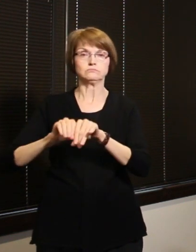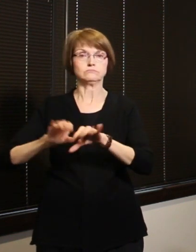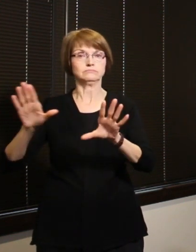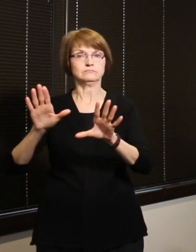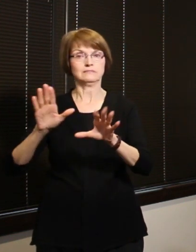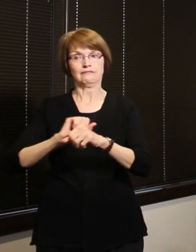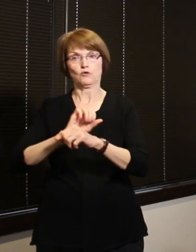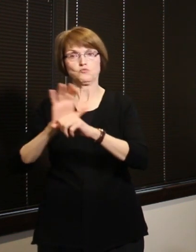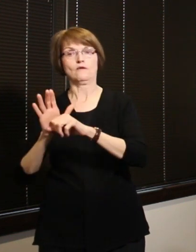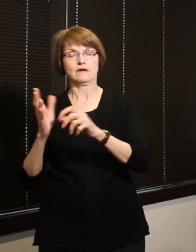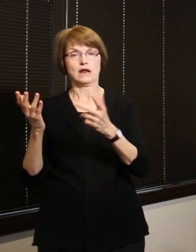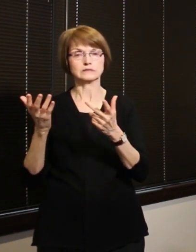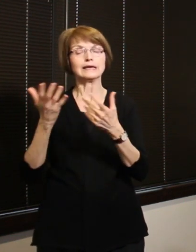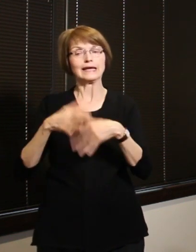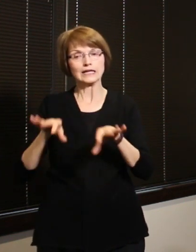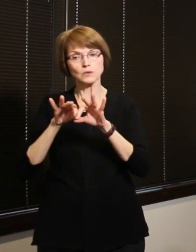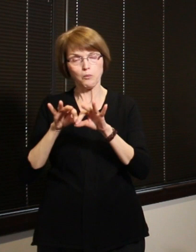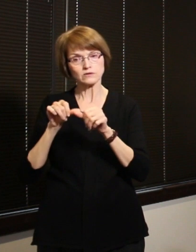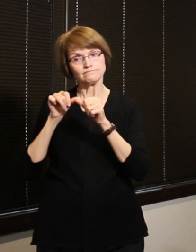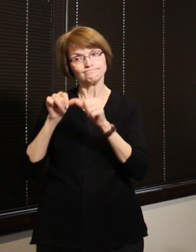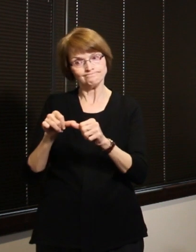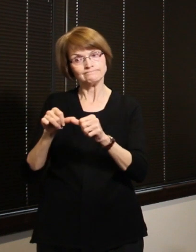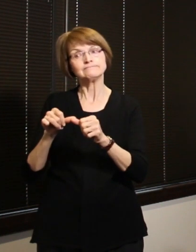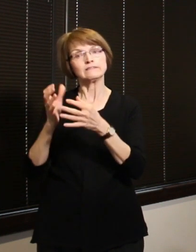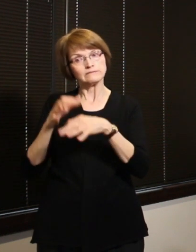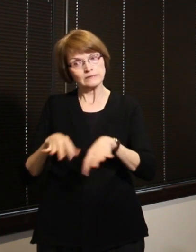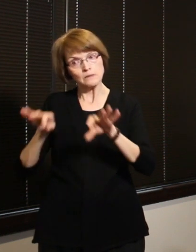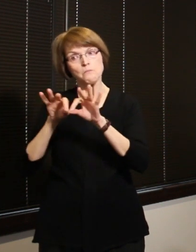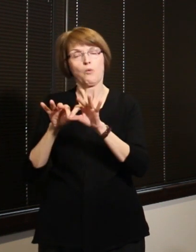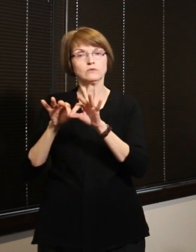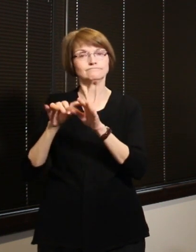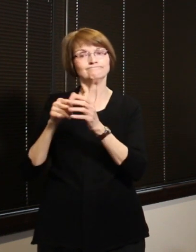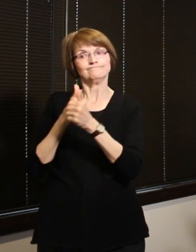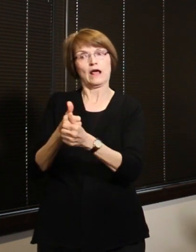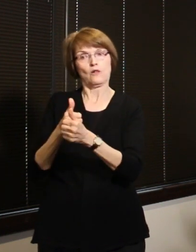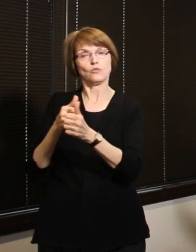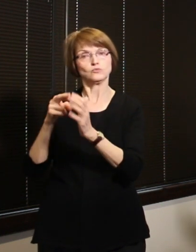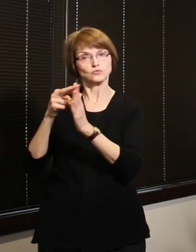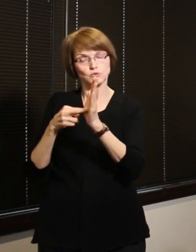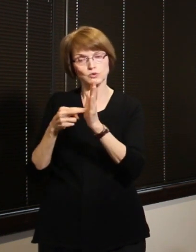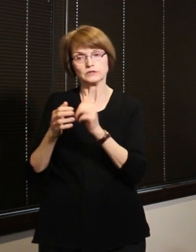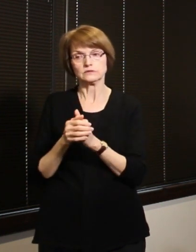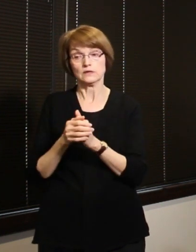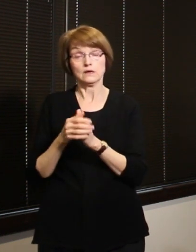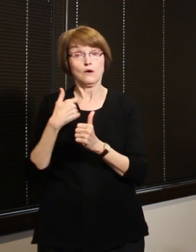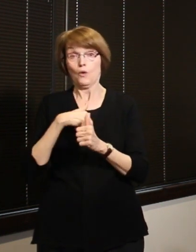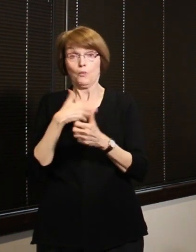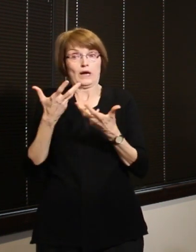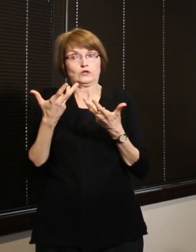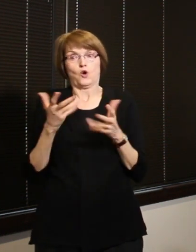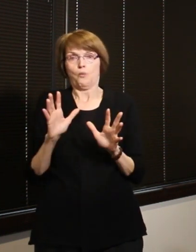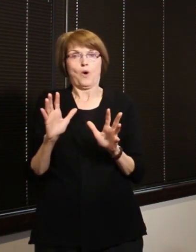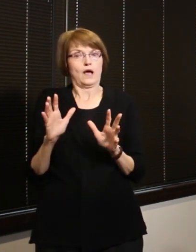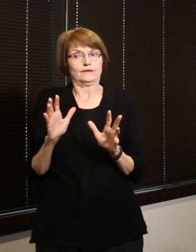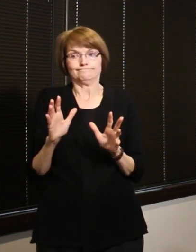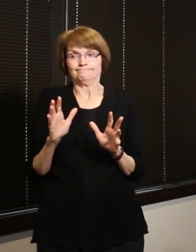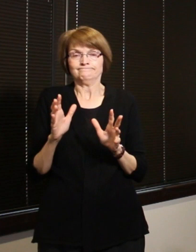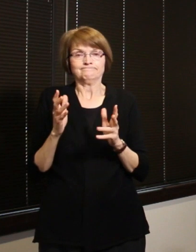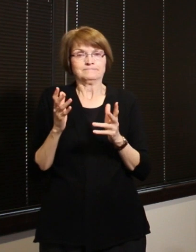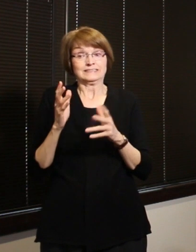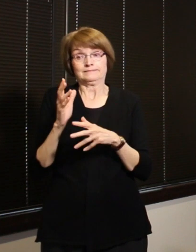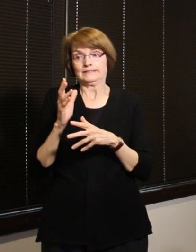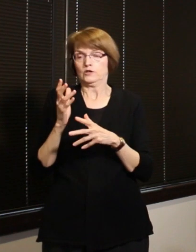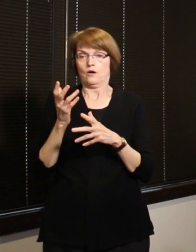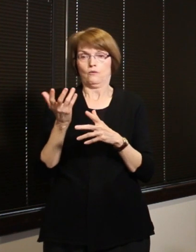we continue to do all of those really important things. You know, what we don't want to happen is for us to have that